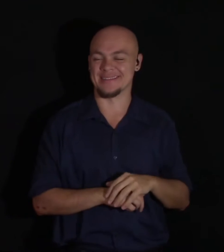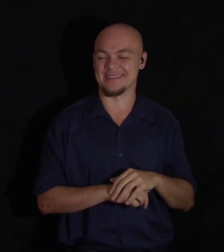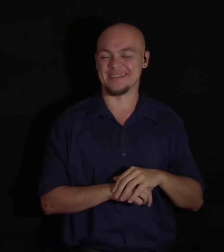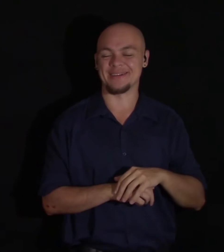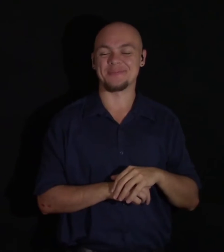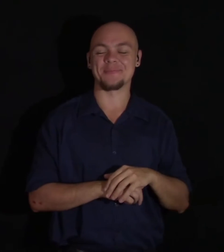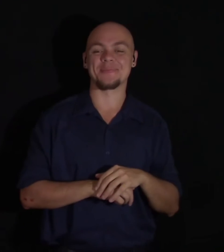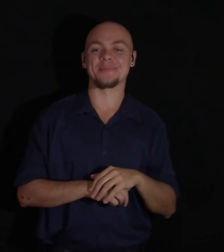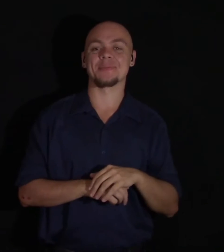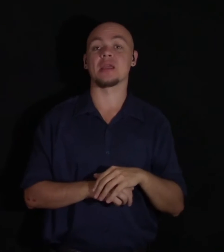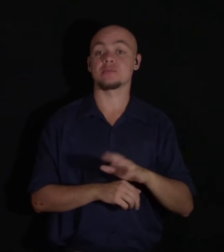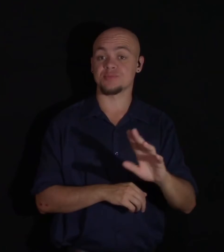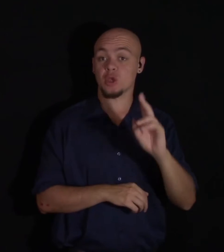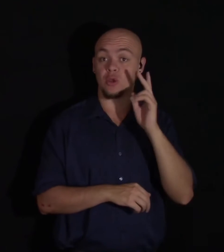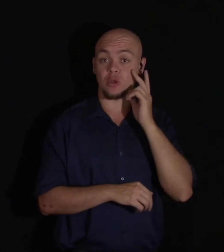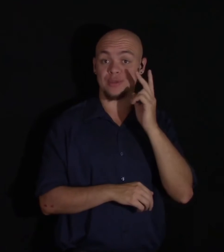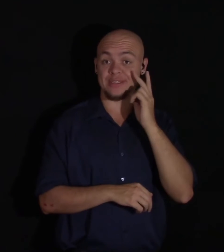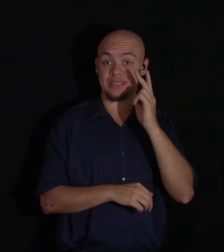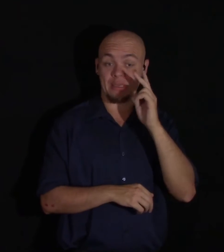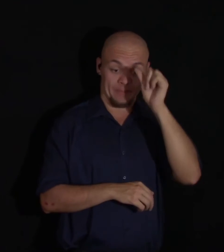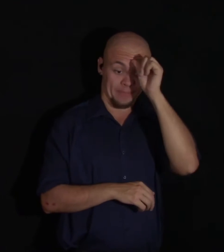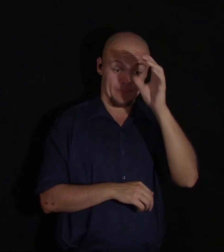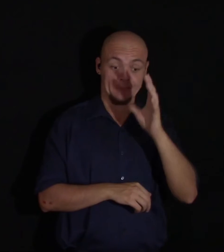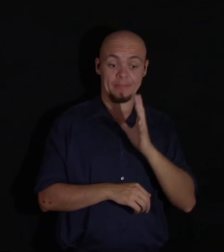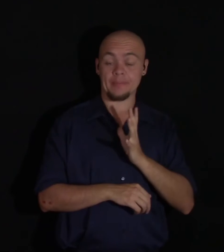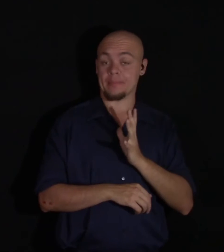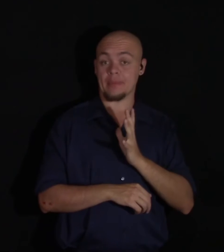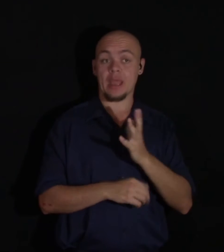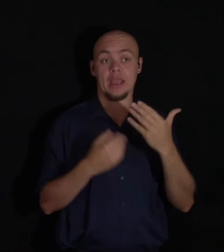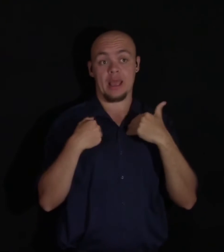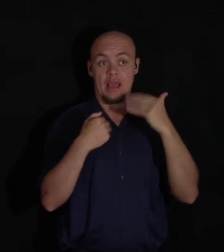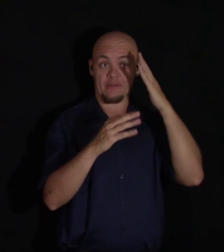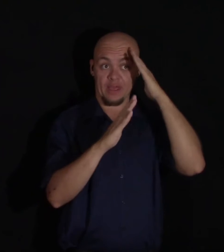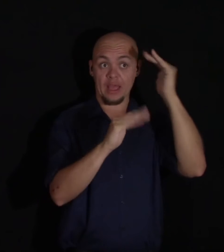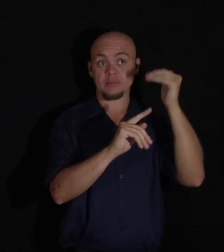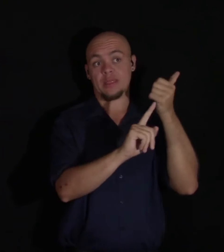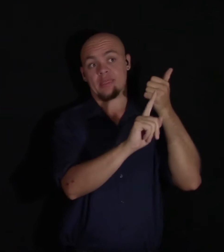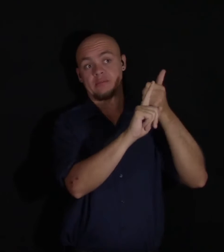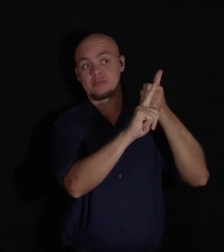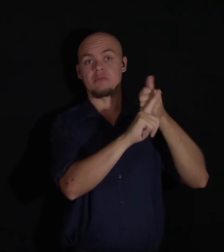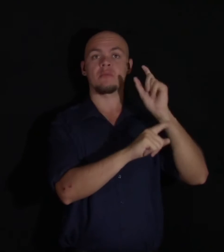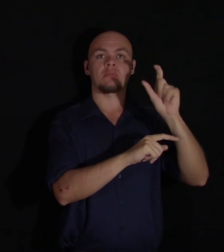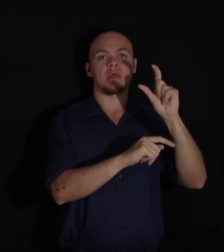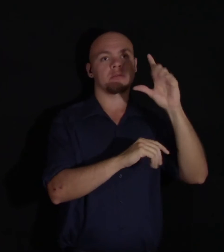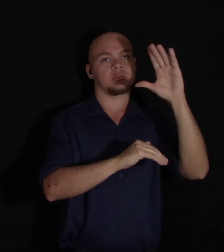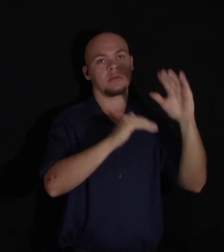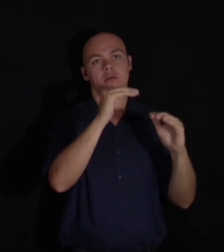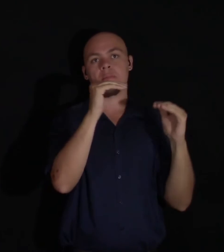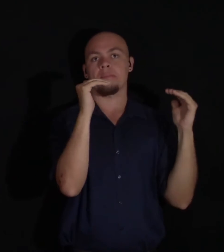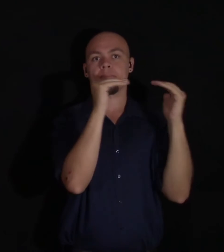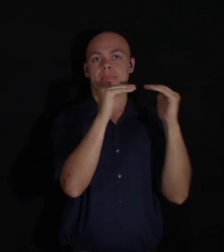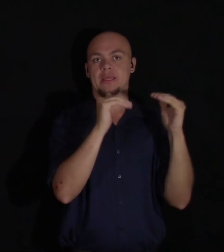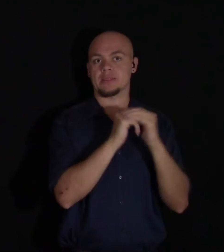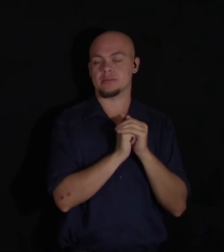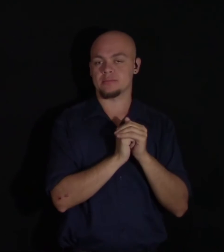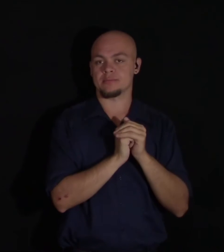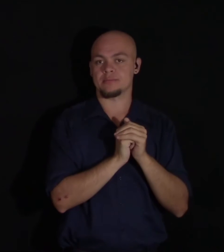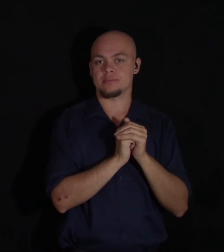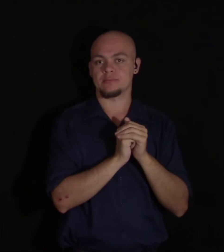Now, you see, because men have these expectations that they have to live up to, they are taught